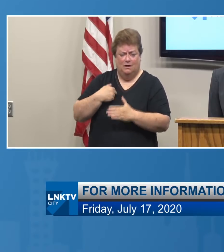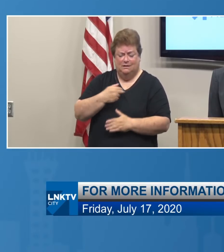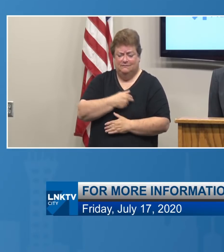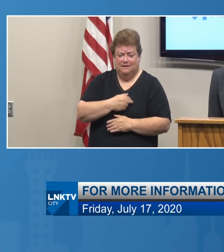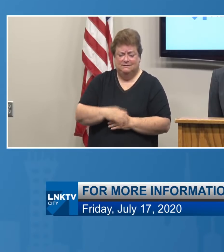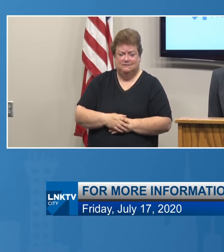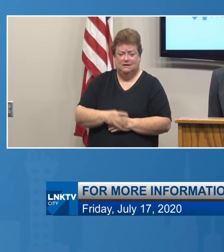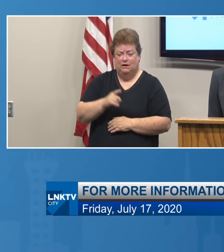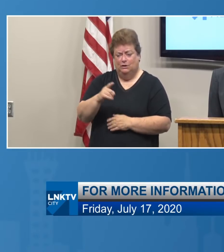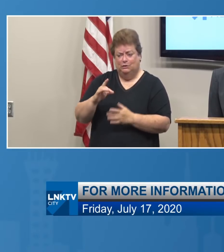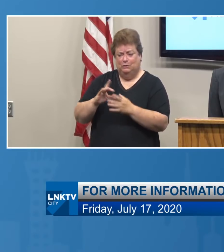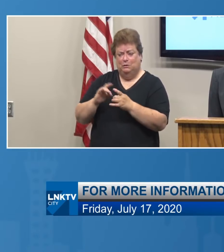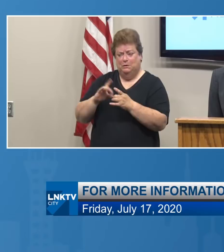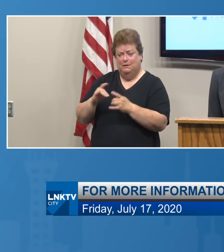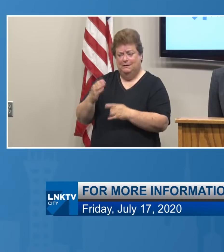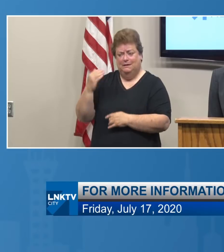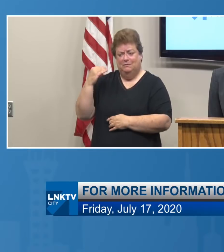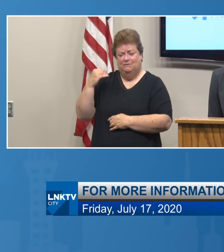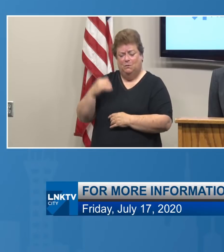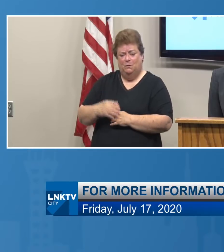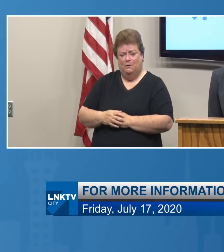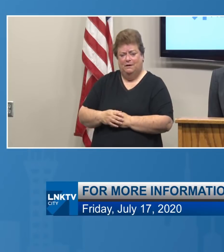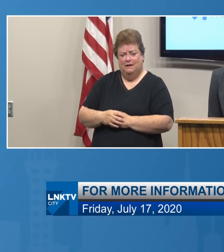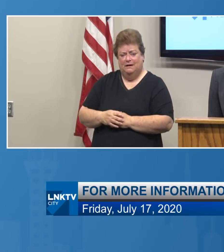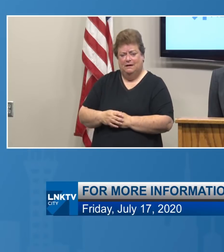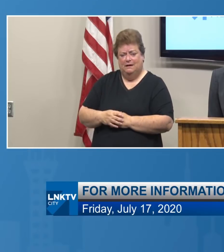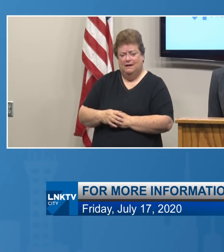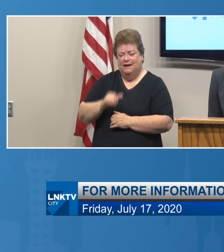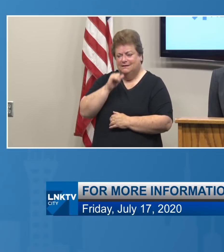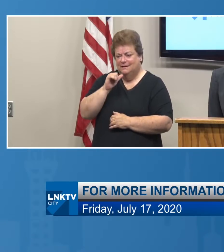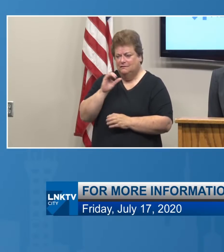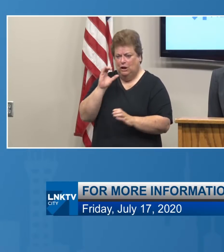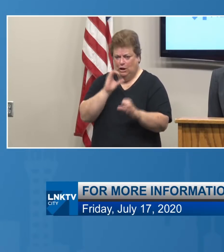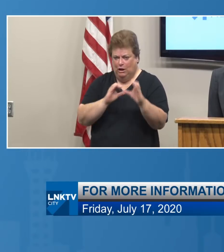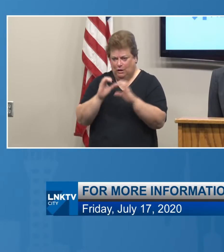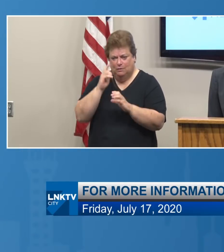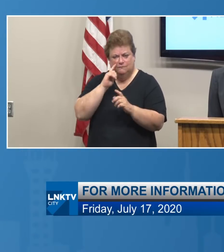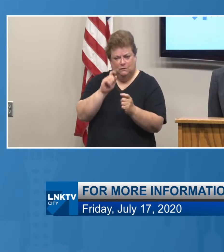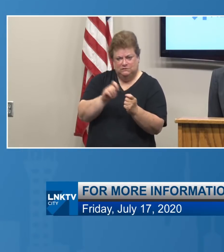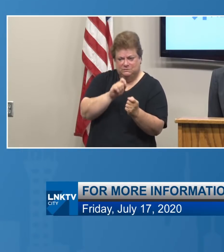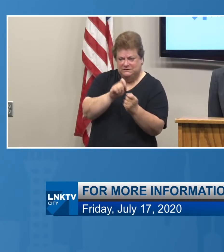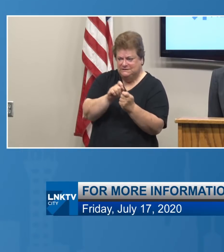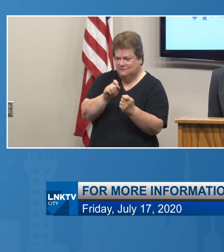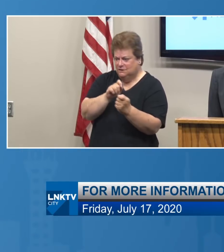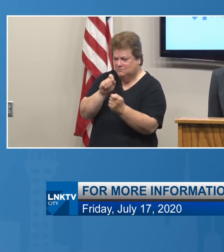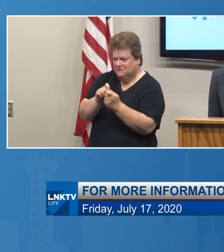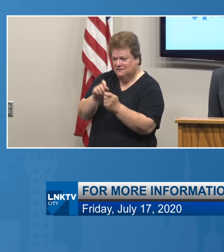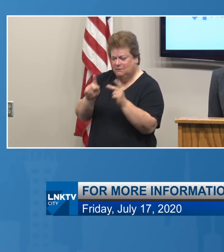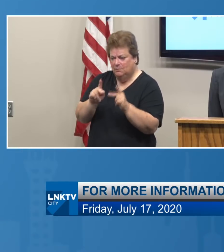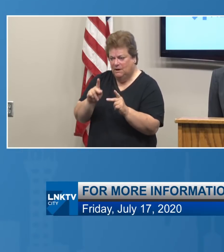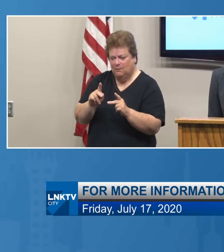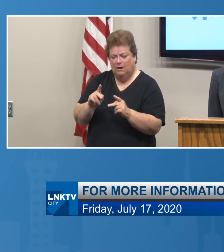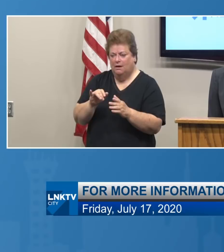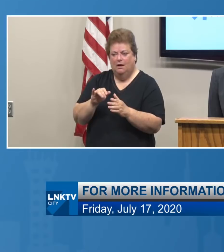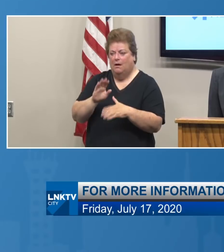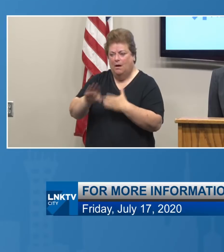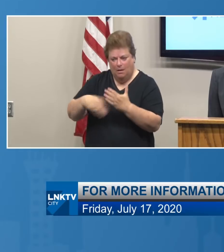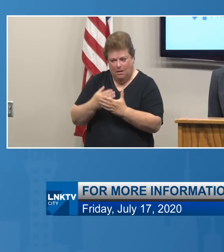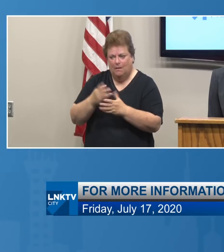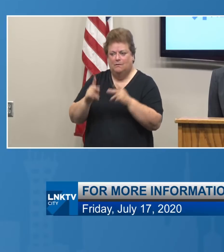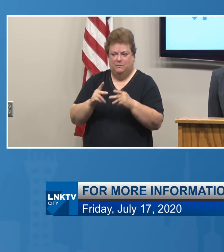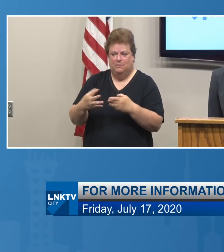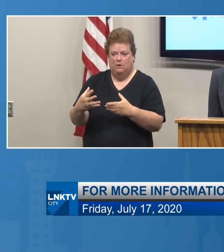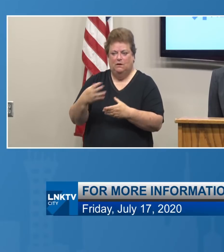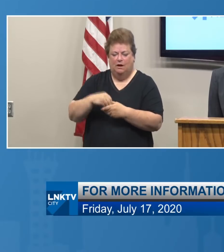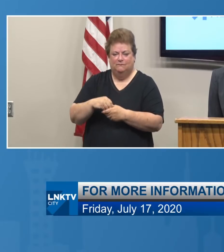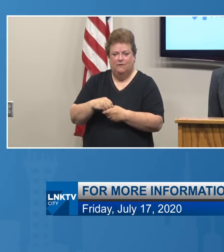mentioned earlier, it doesn't seek out a certain group of folks. It involves all of us. And I think we all